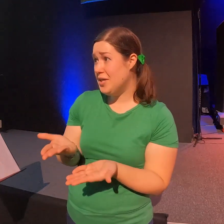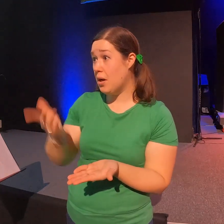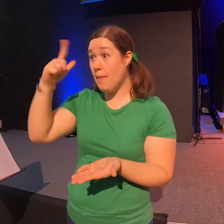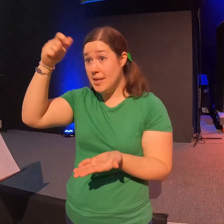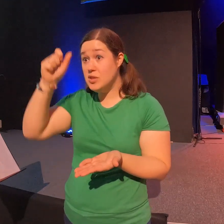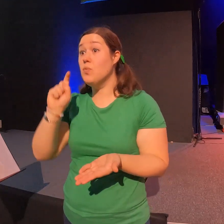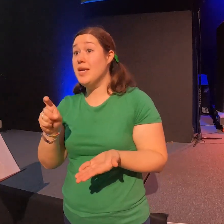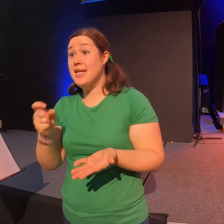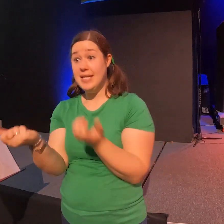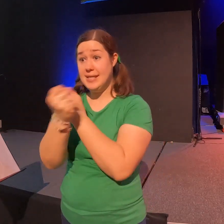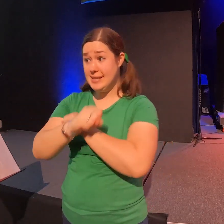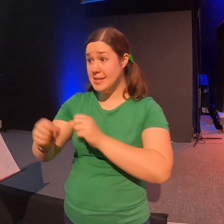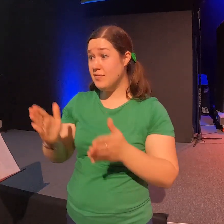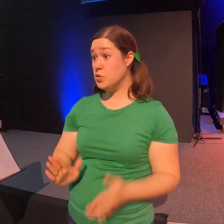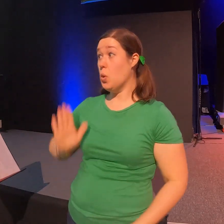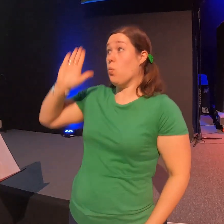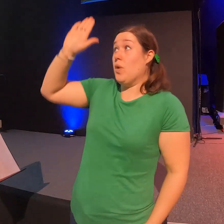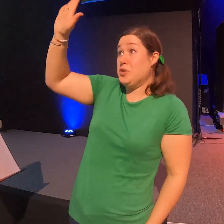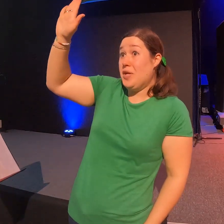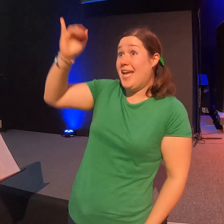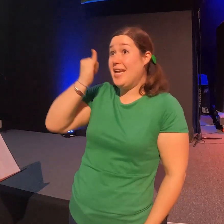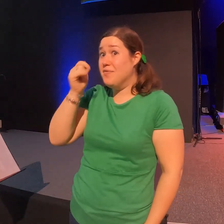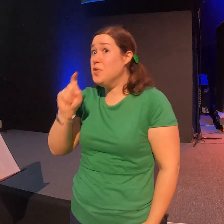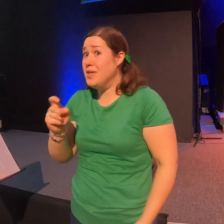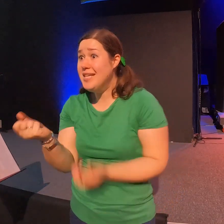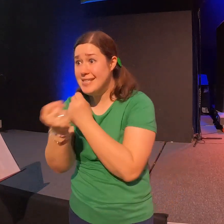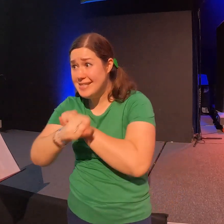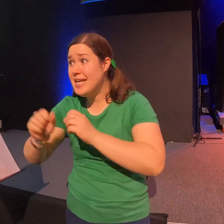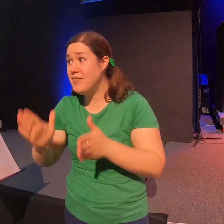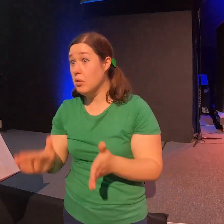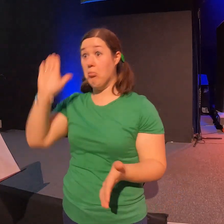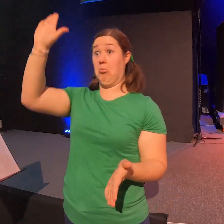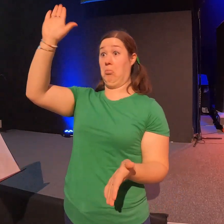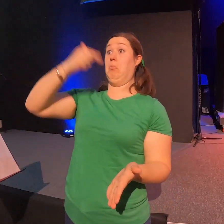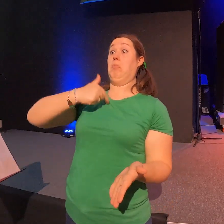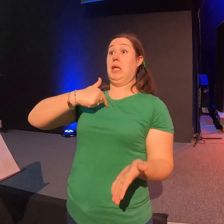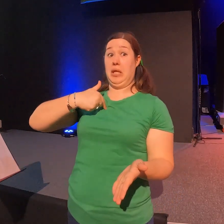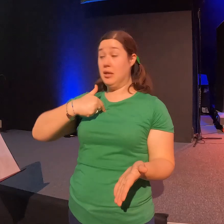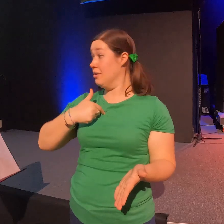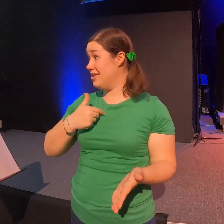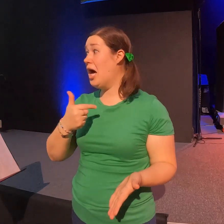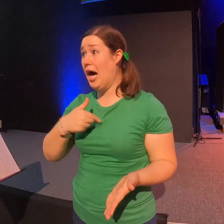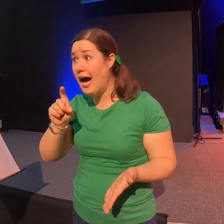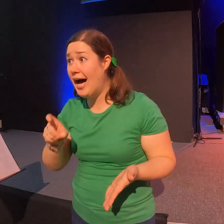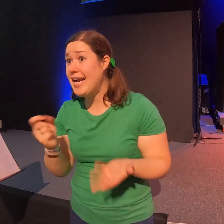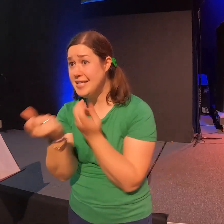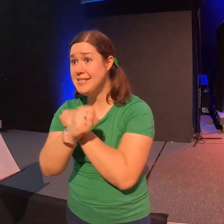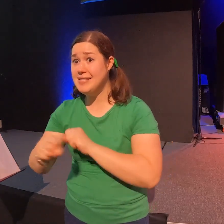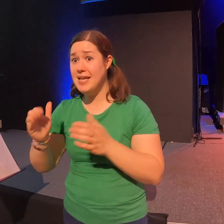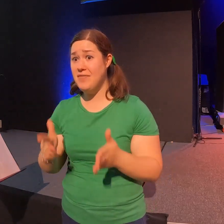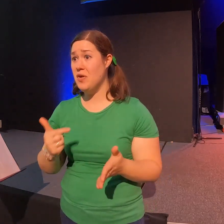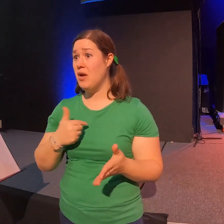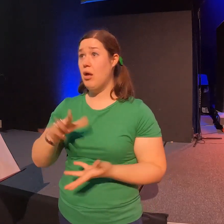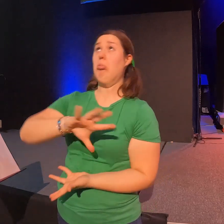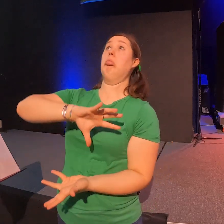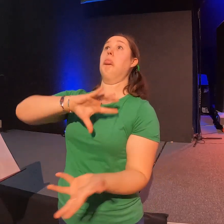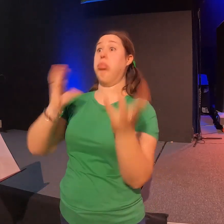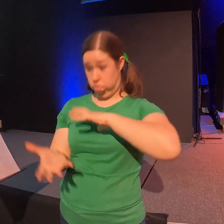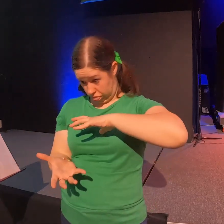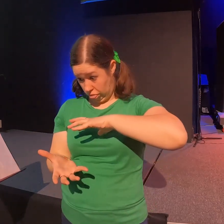Savior. I need a Savior because we are screwed up, aren't we? We are messed